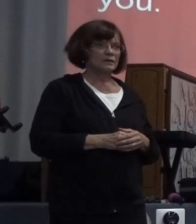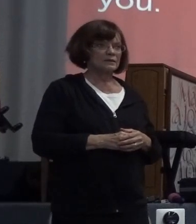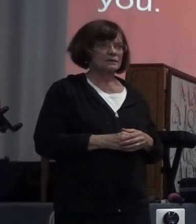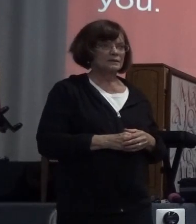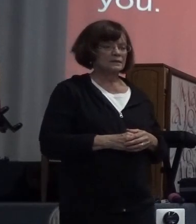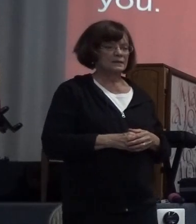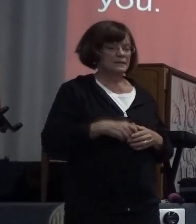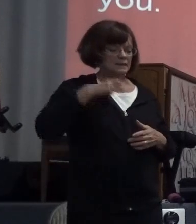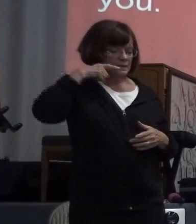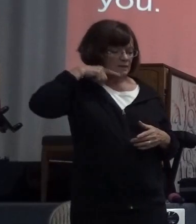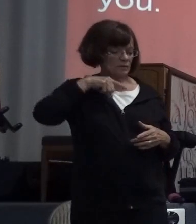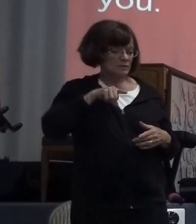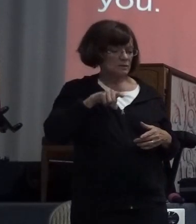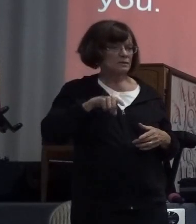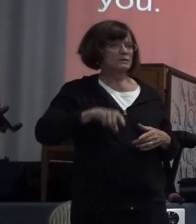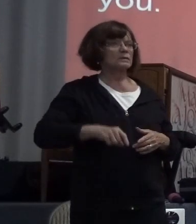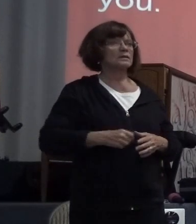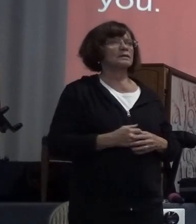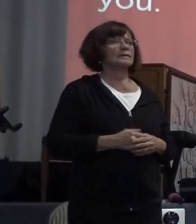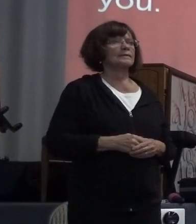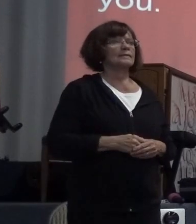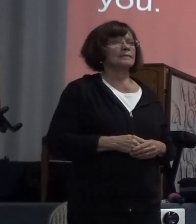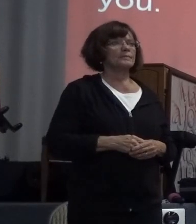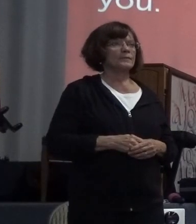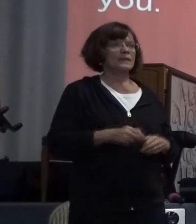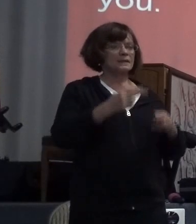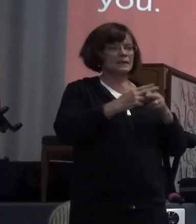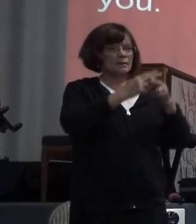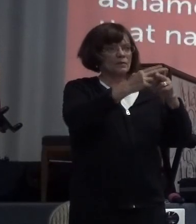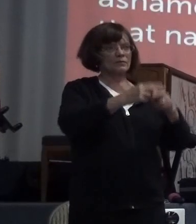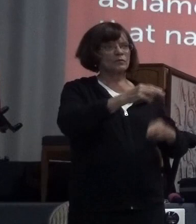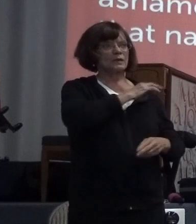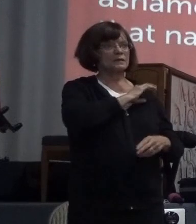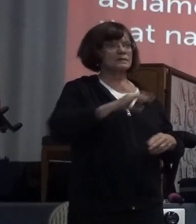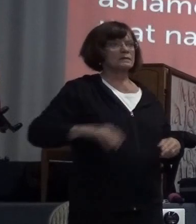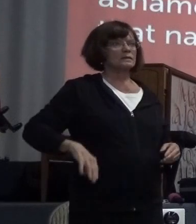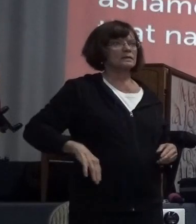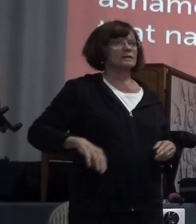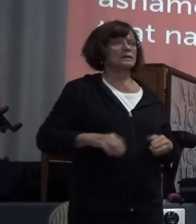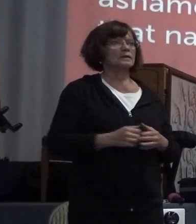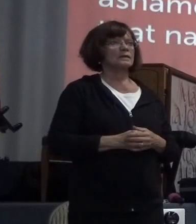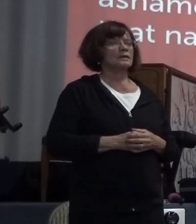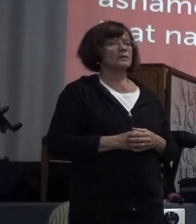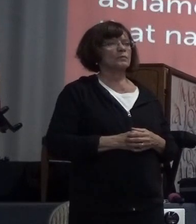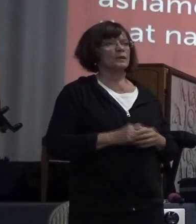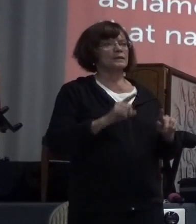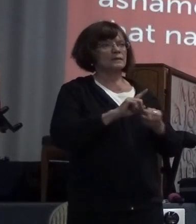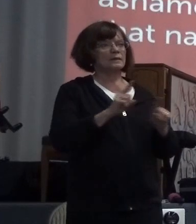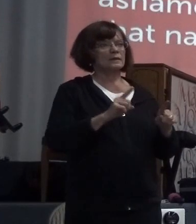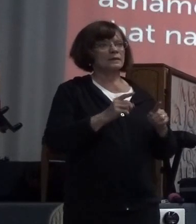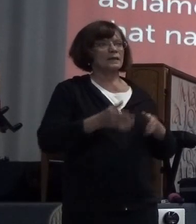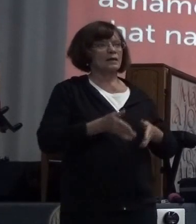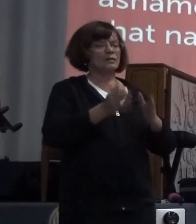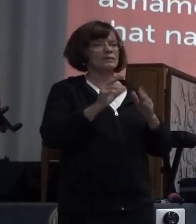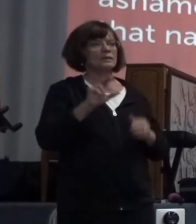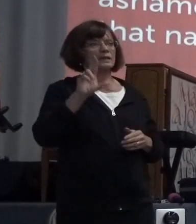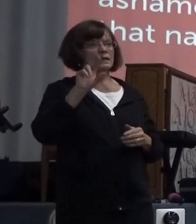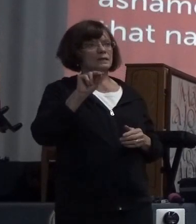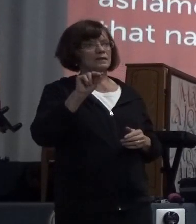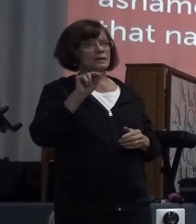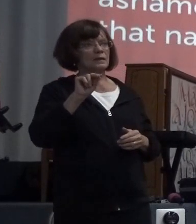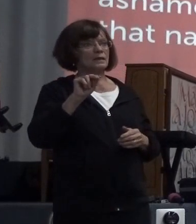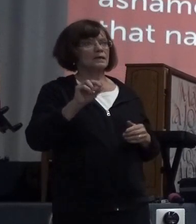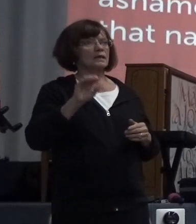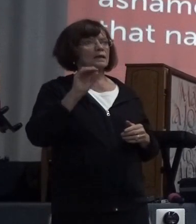Spirit of glory and of God rests upon you. But let none of you suffer as a murderer or a thief